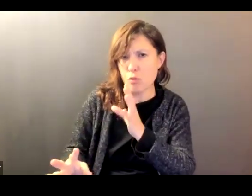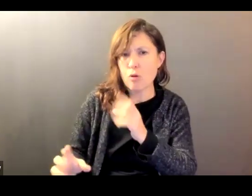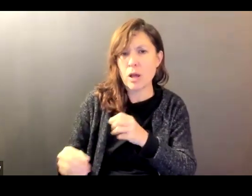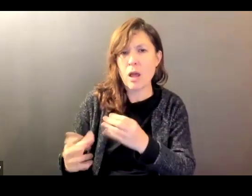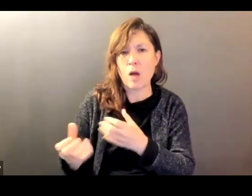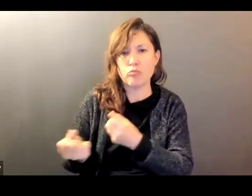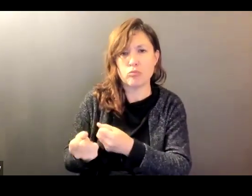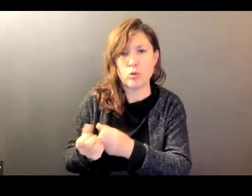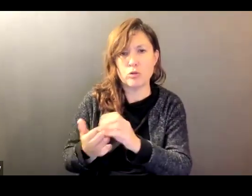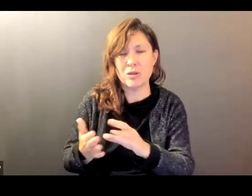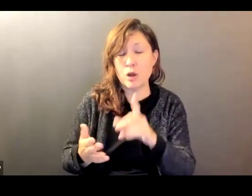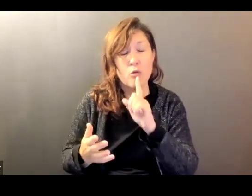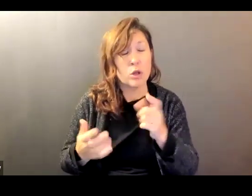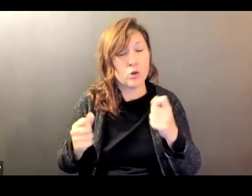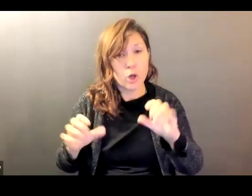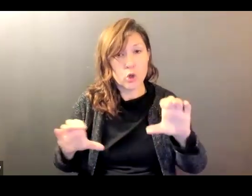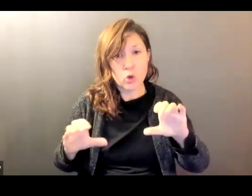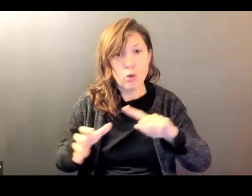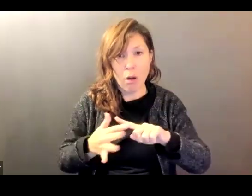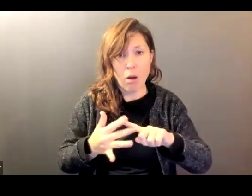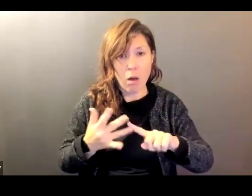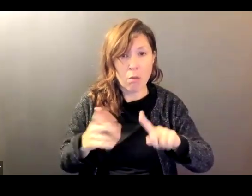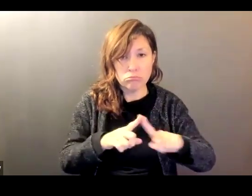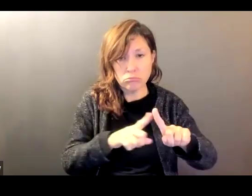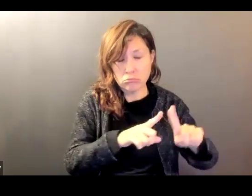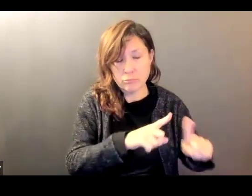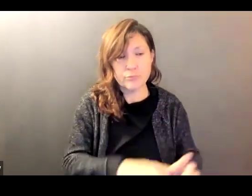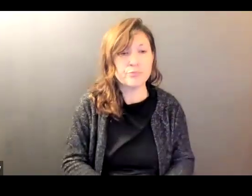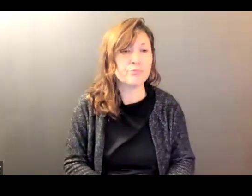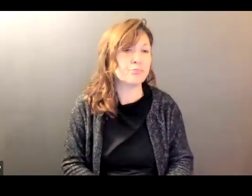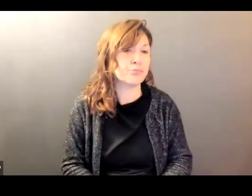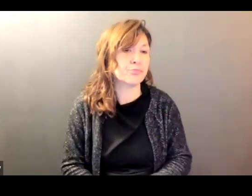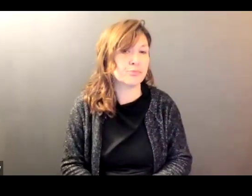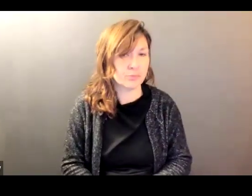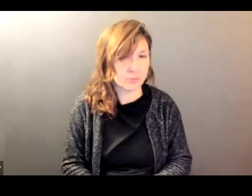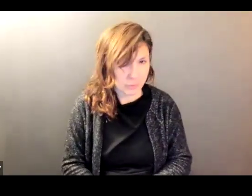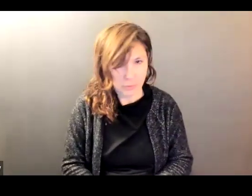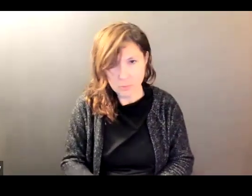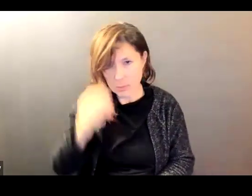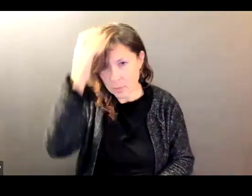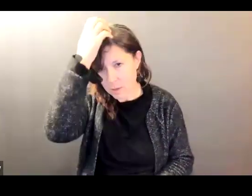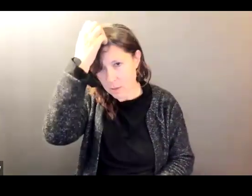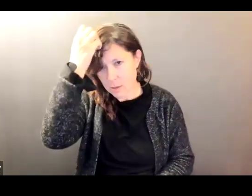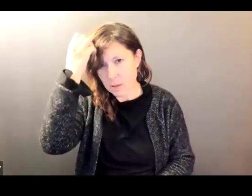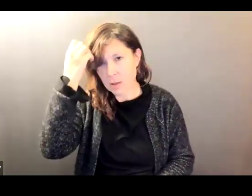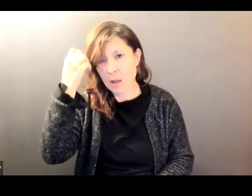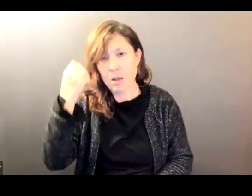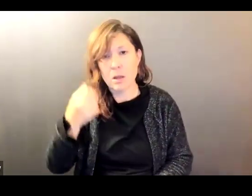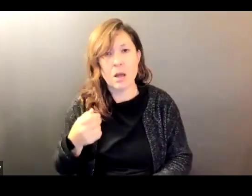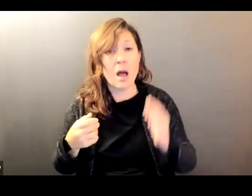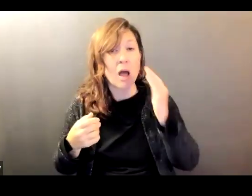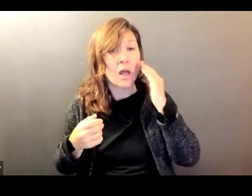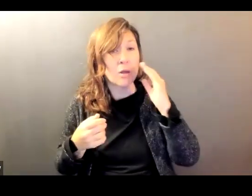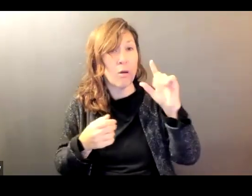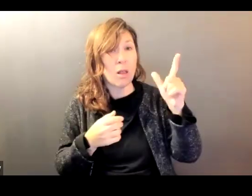of all the above. We do recognize that as we transition to the high school, especially to build capacity